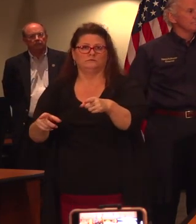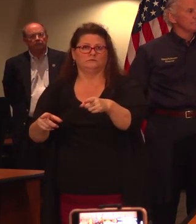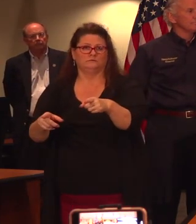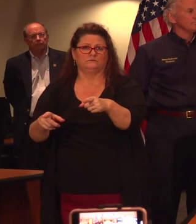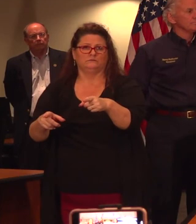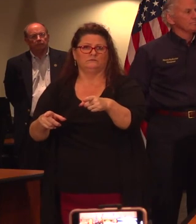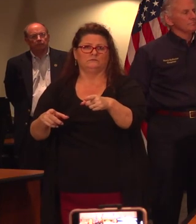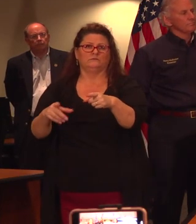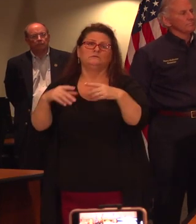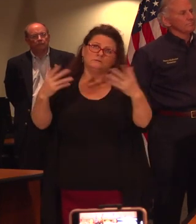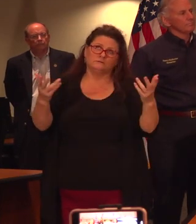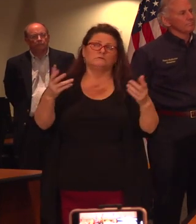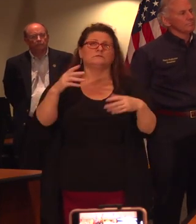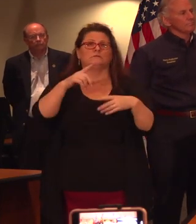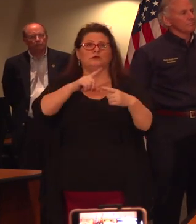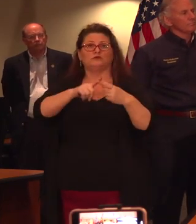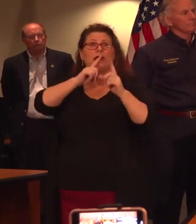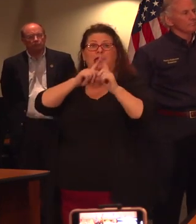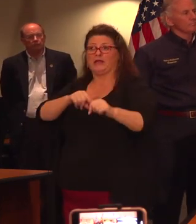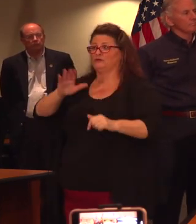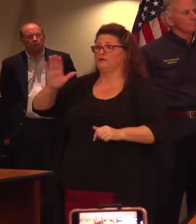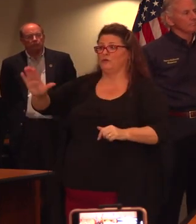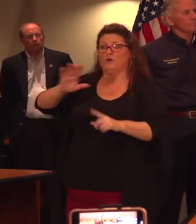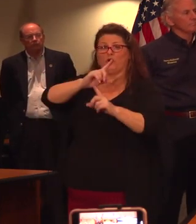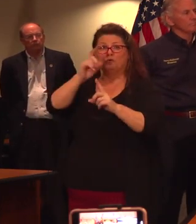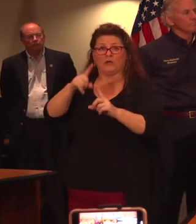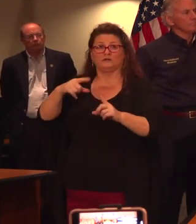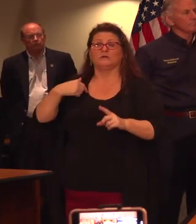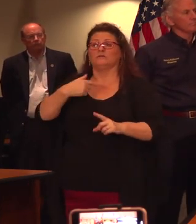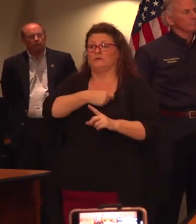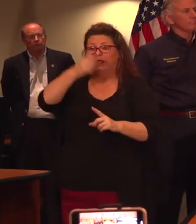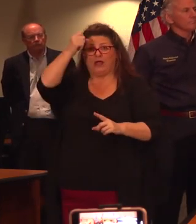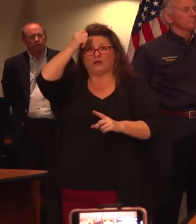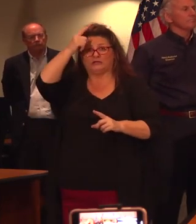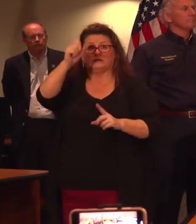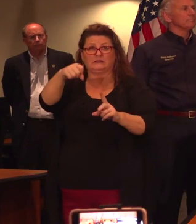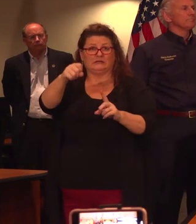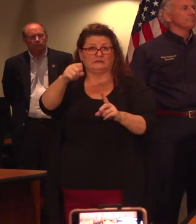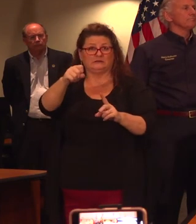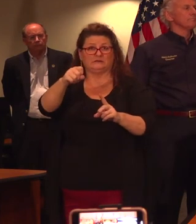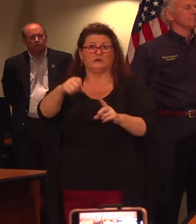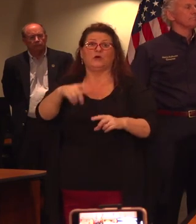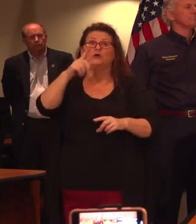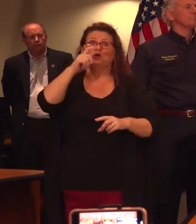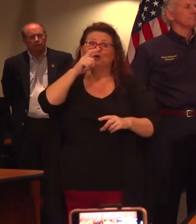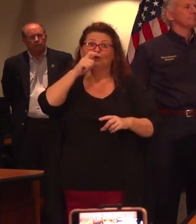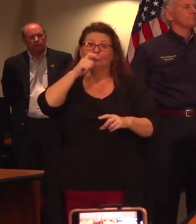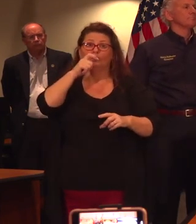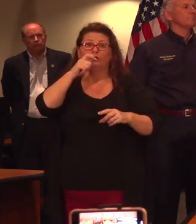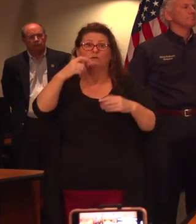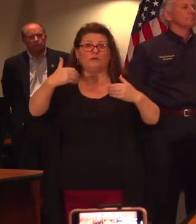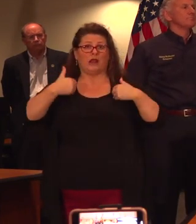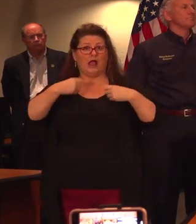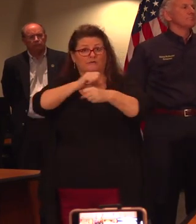And but to answer your question most directly, we understand that not everyone who has symptoms